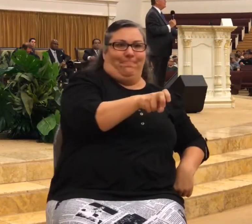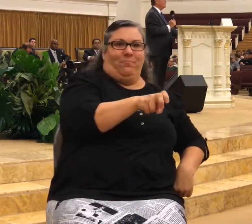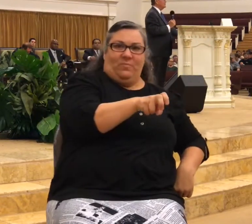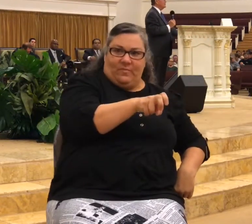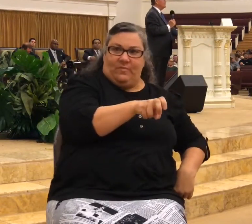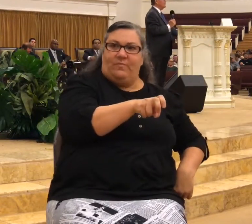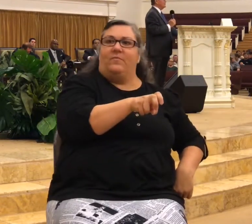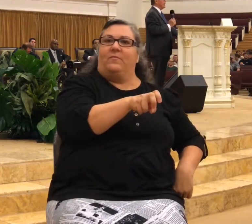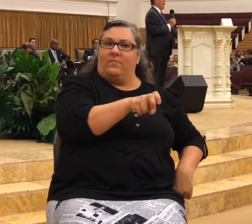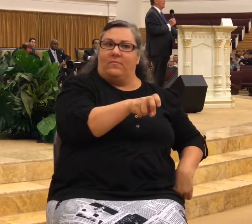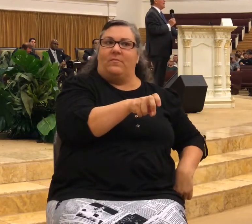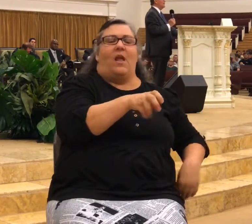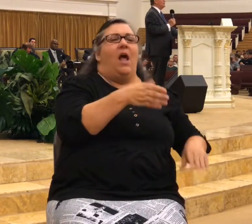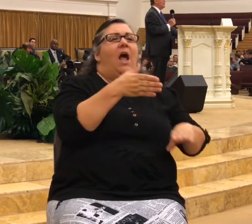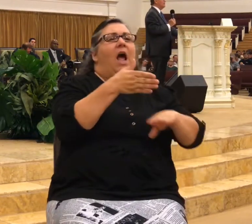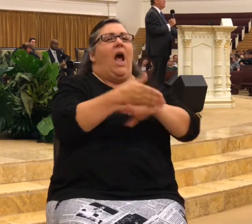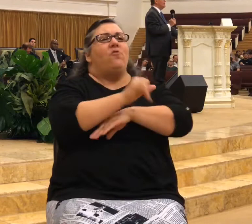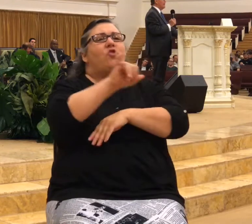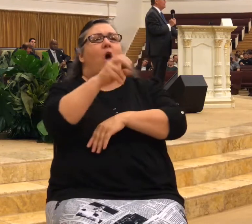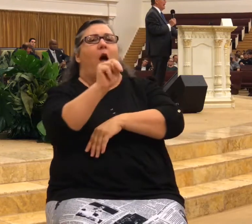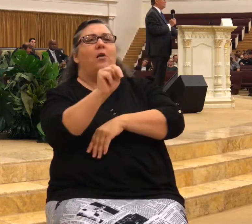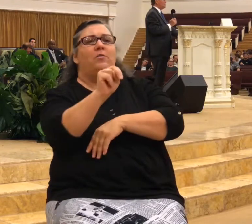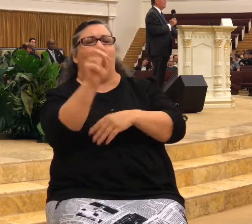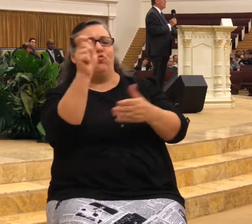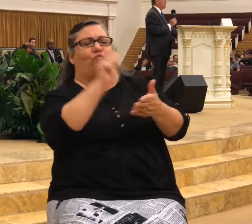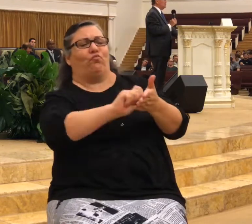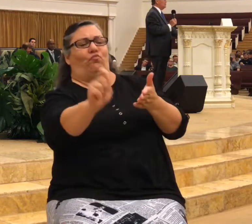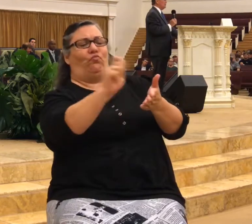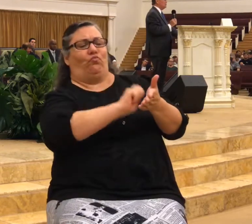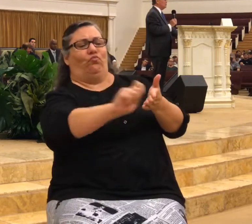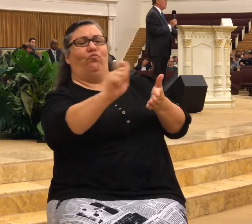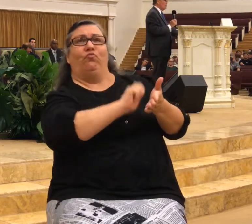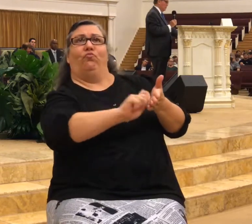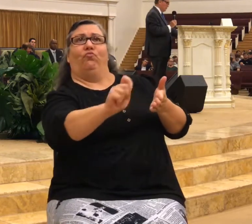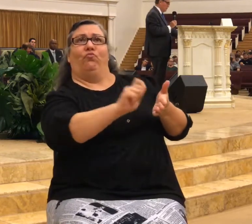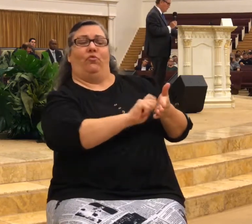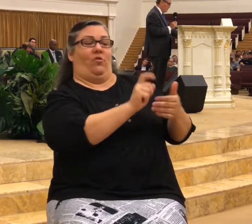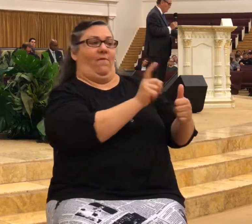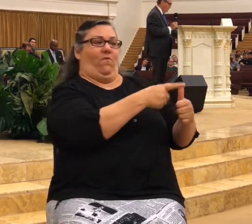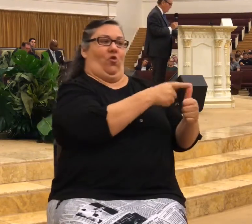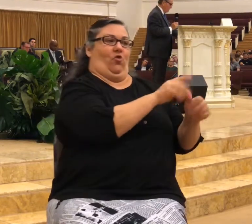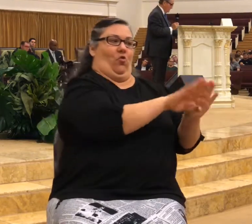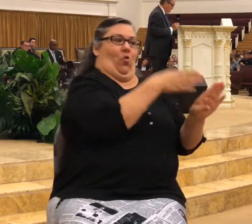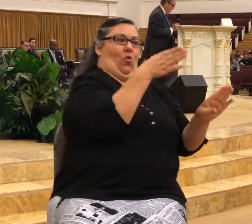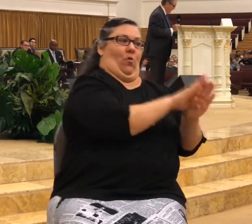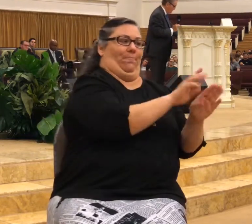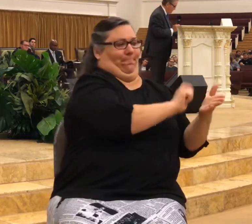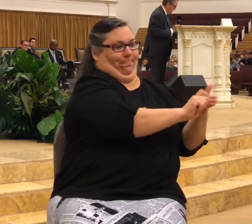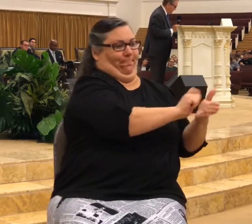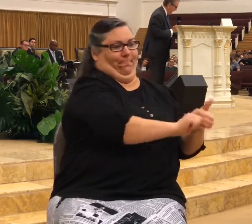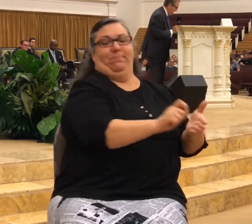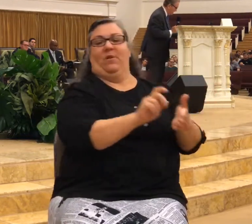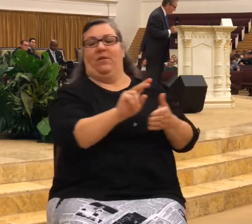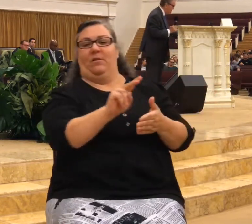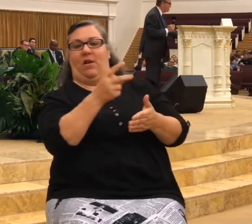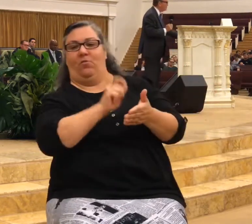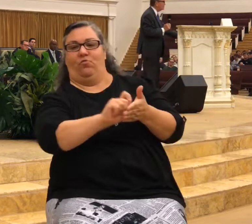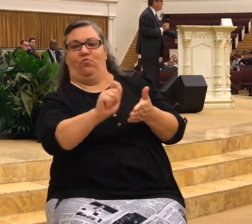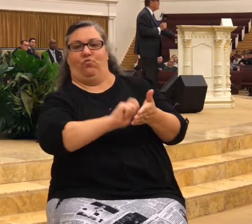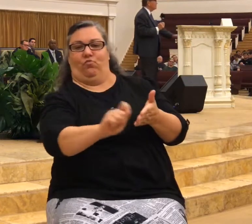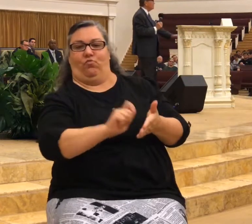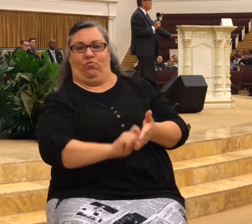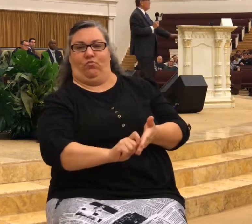After John had written about the two first doors, he said, after this I